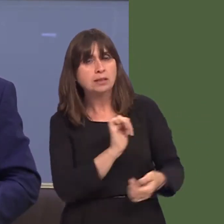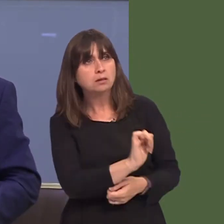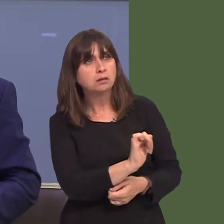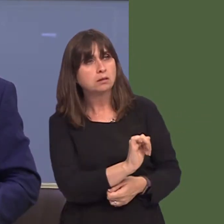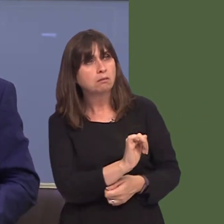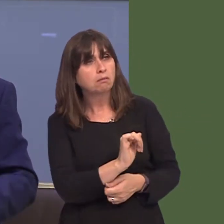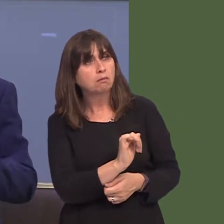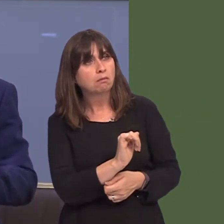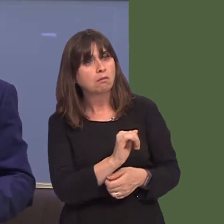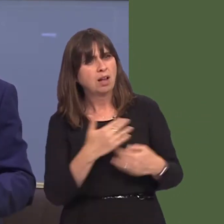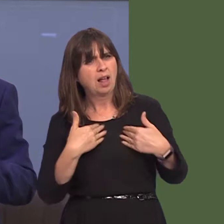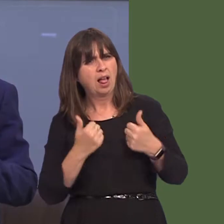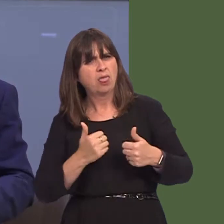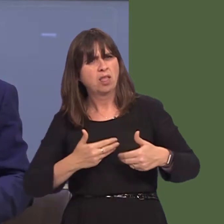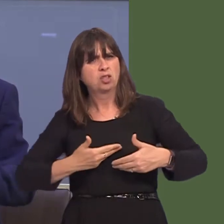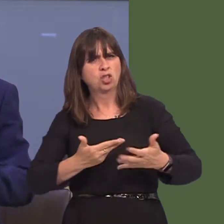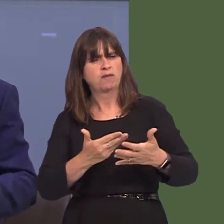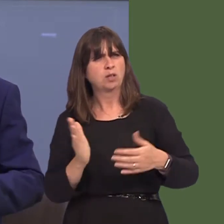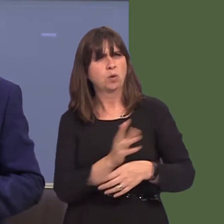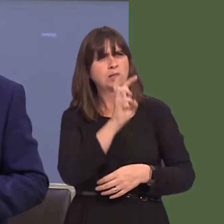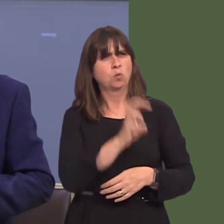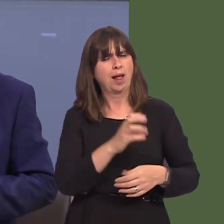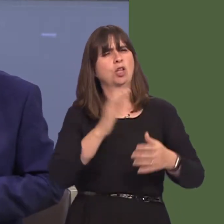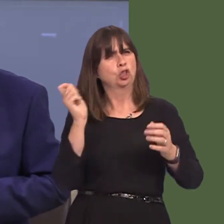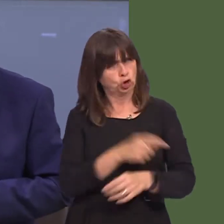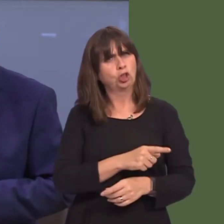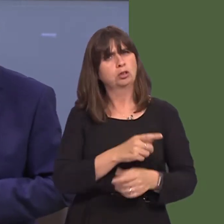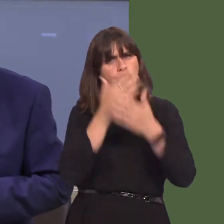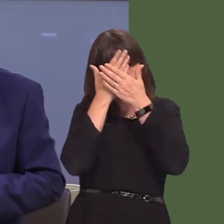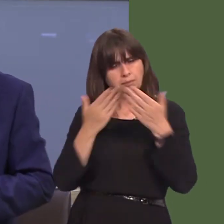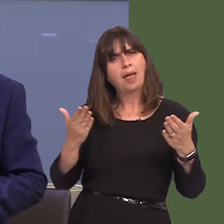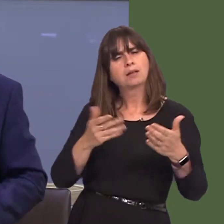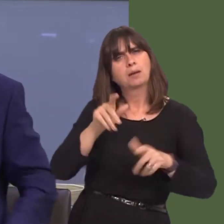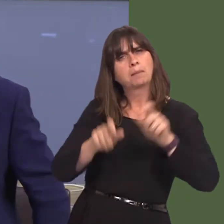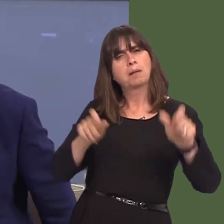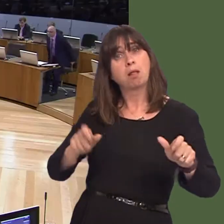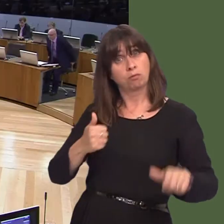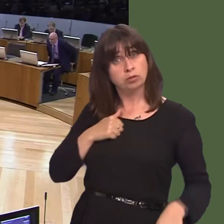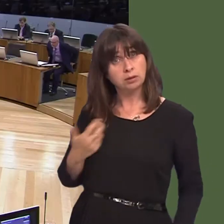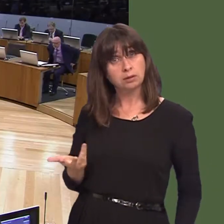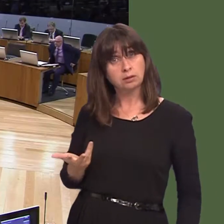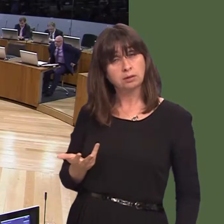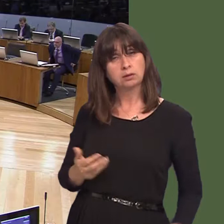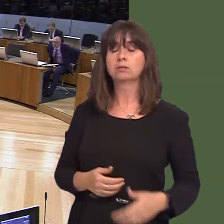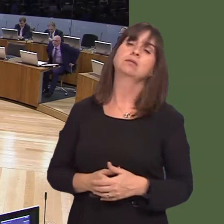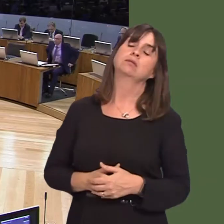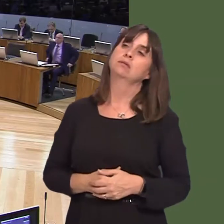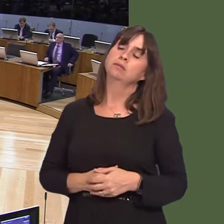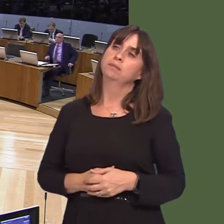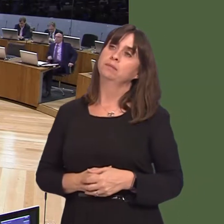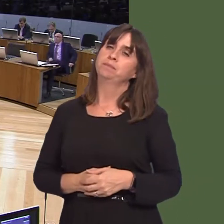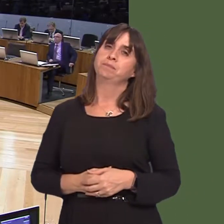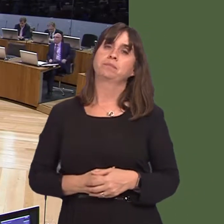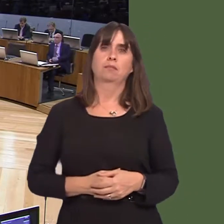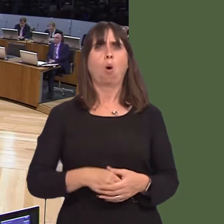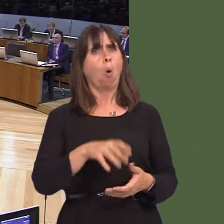on the future of health services in West Wales must respect the views of the people that those services serve?